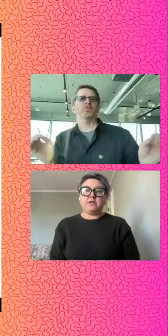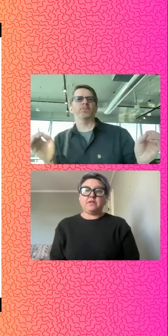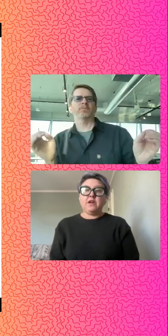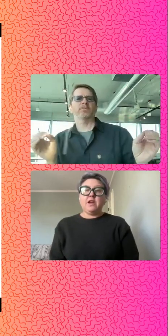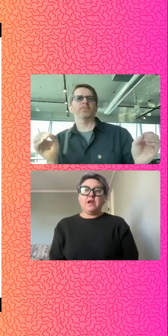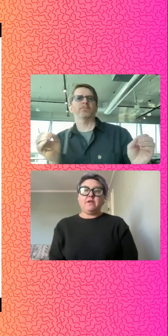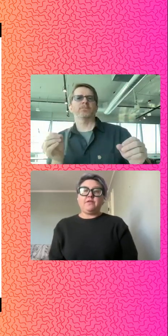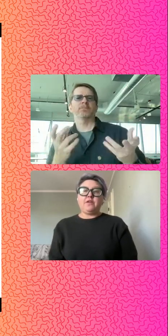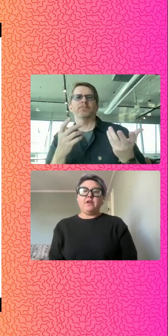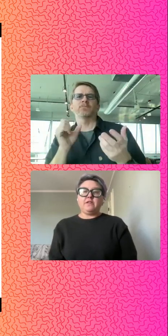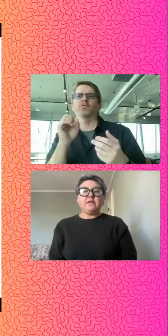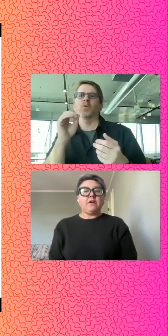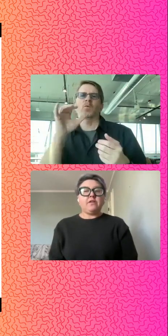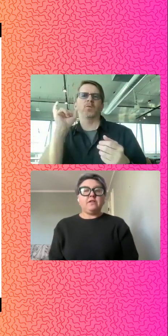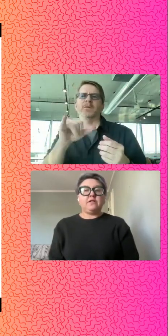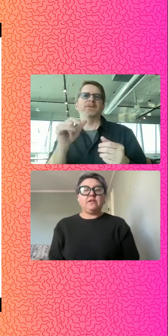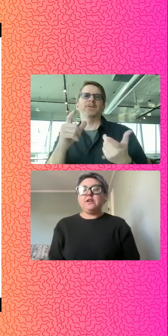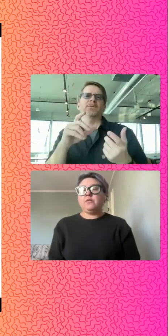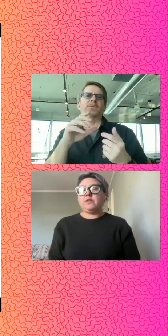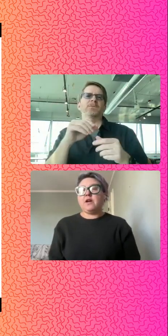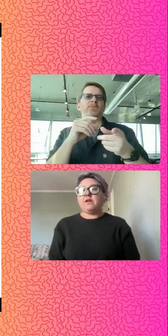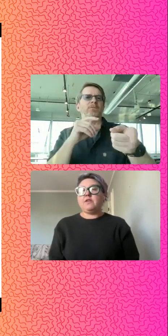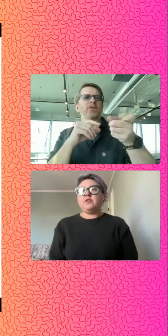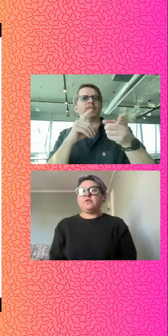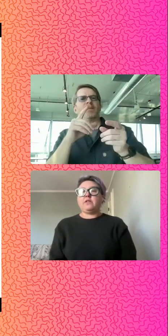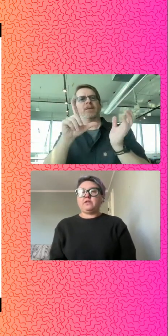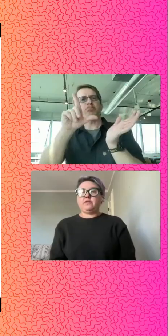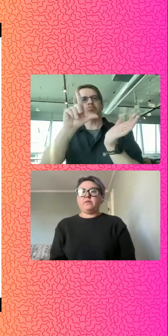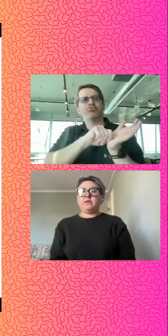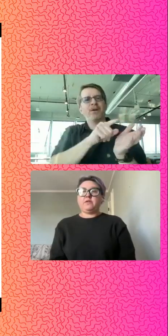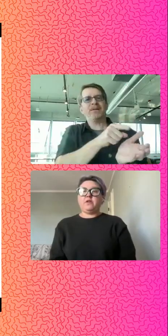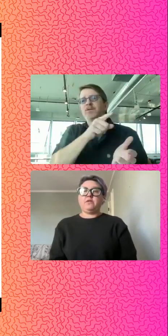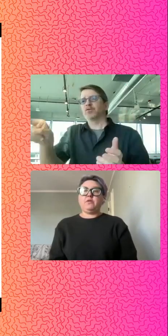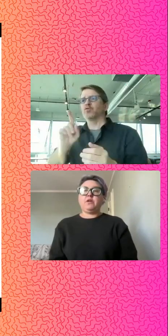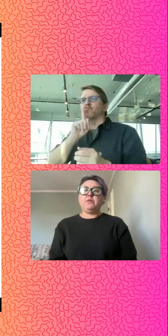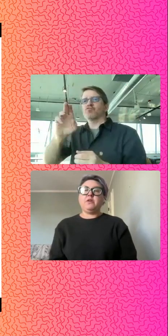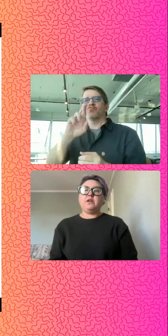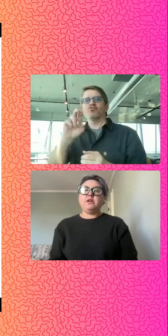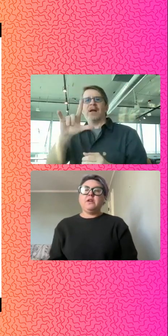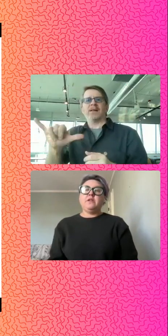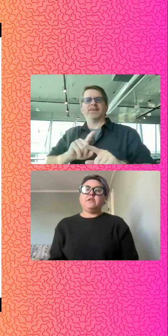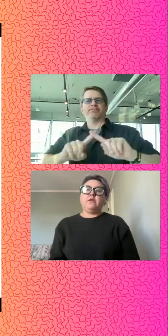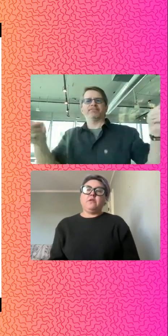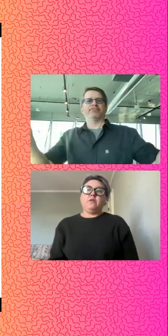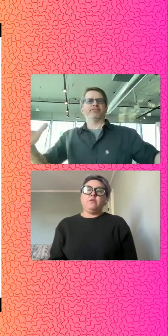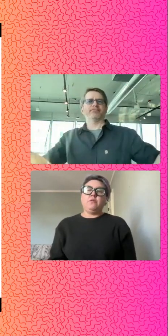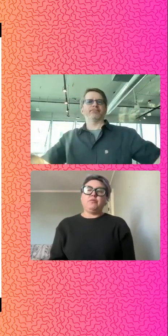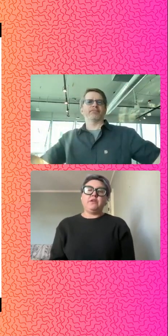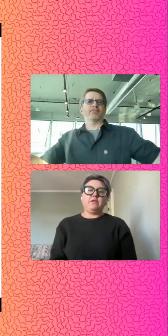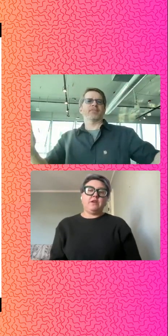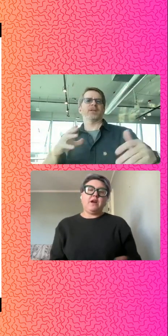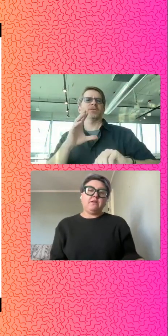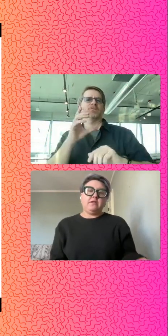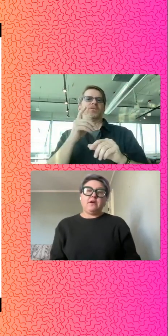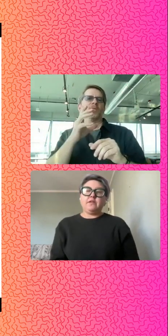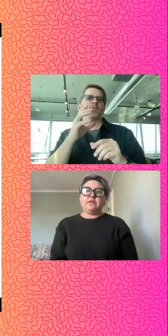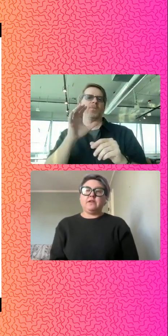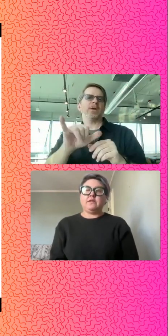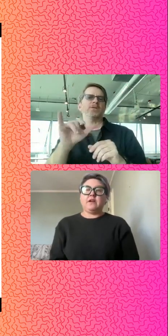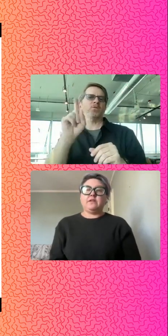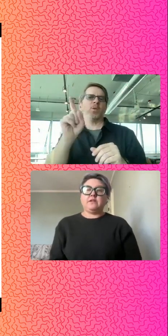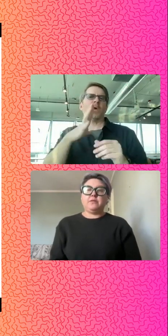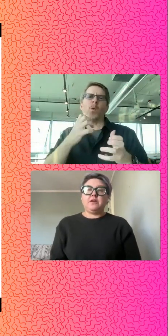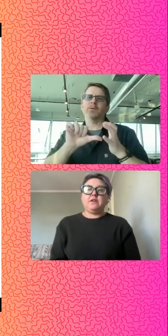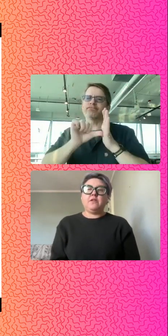in your projects. If there isn't authenticity, you will not have any trust from the deaf and hard of hearing community. So print to reality,